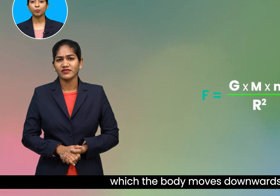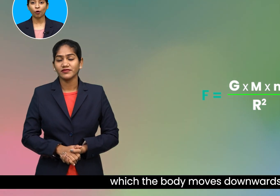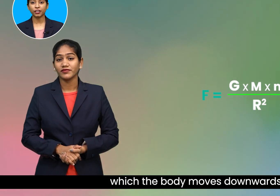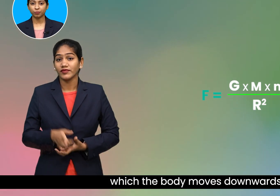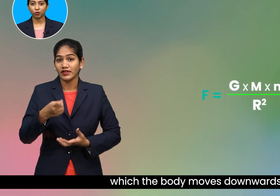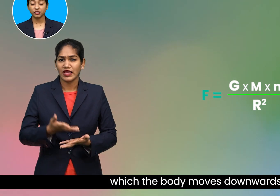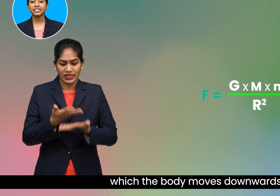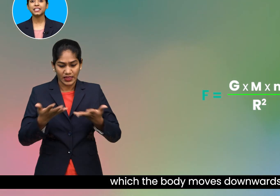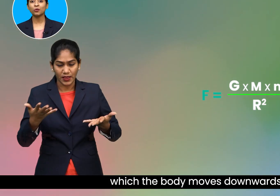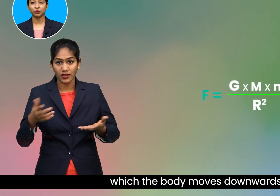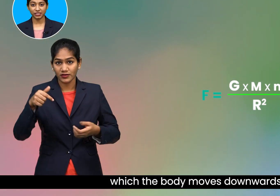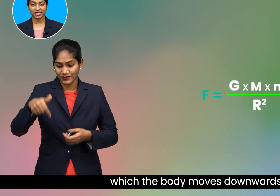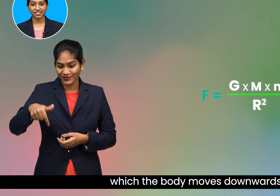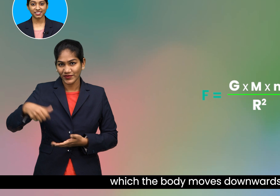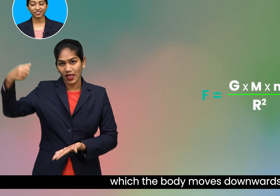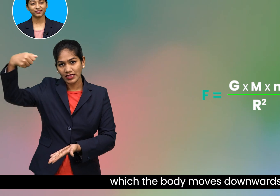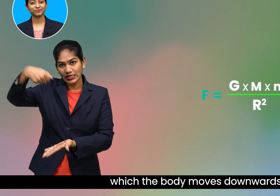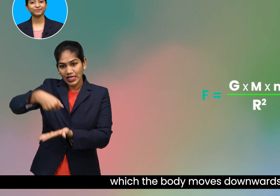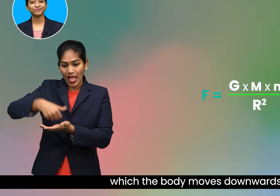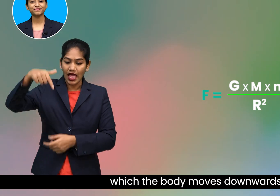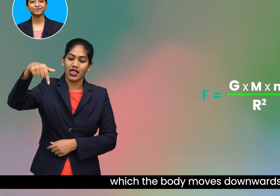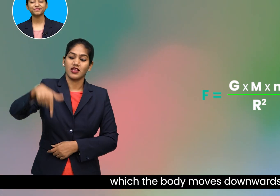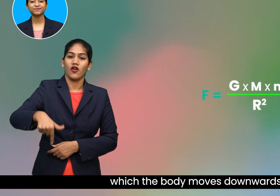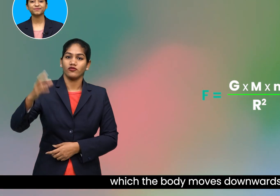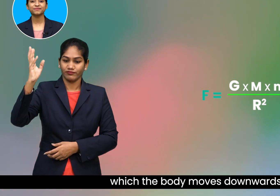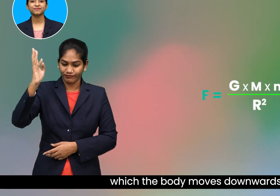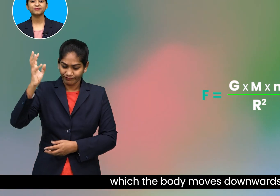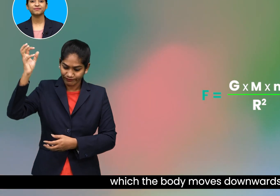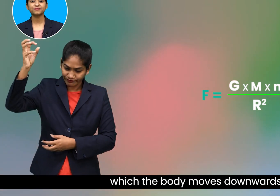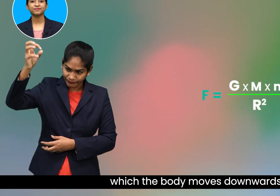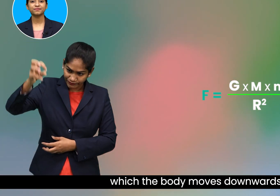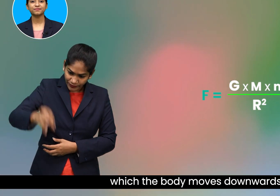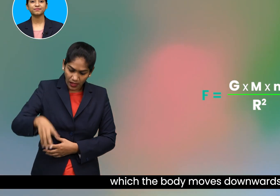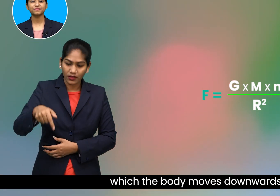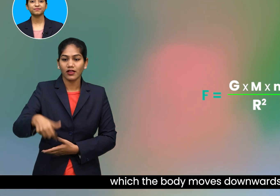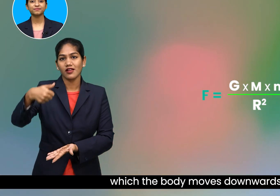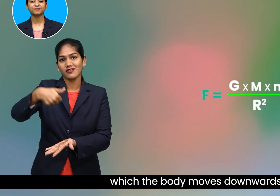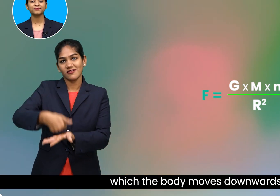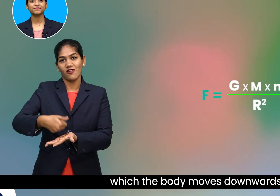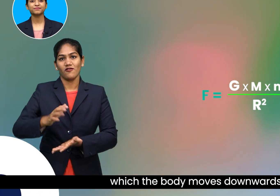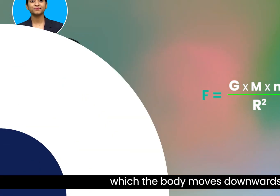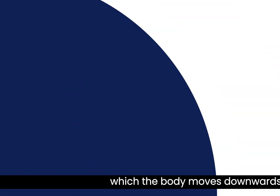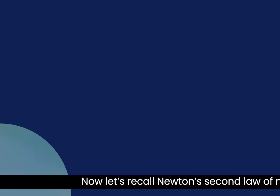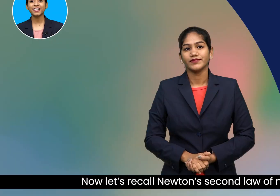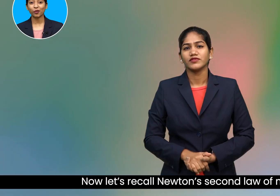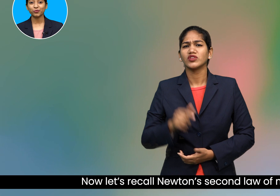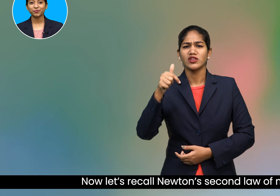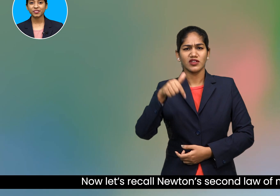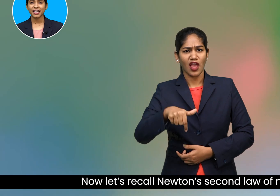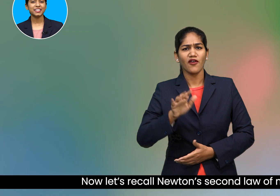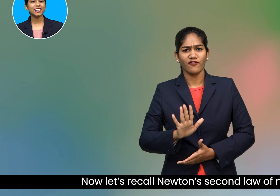which the body moves downwards.